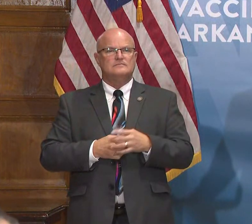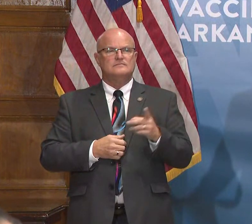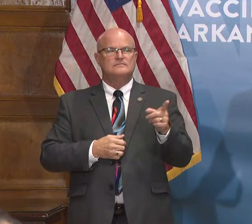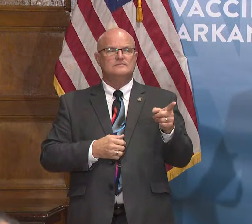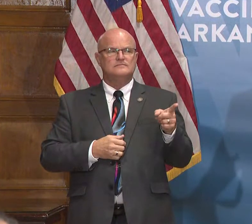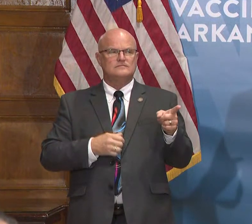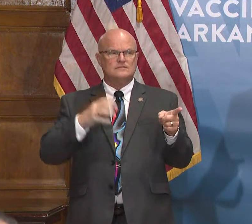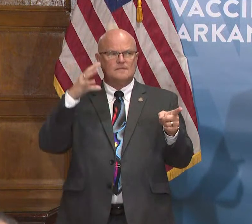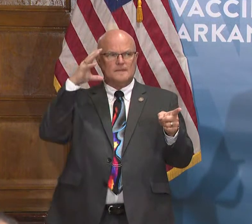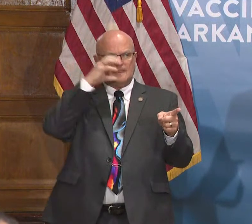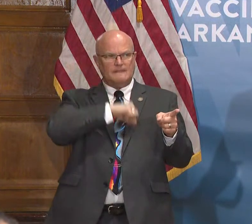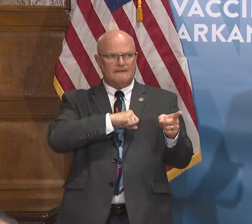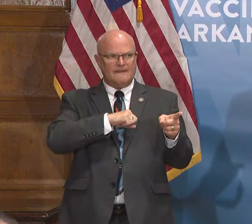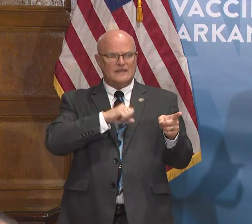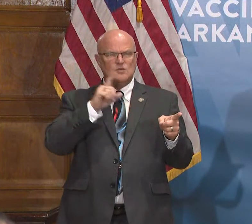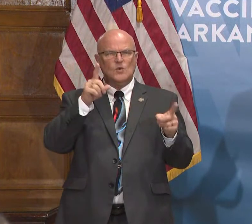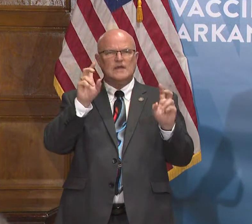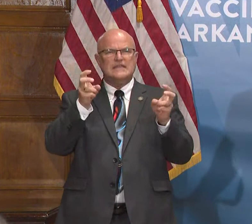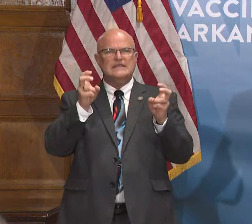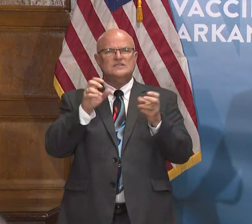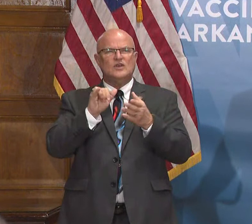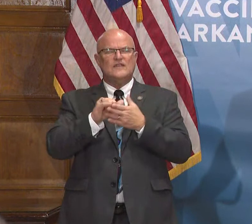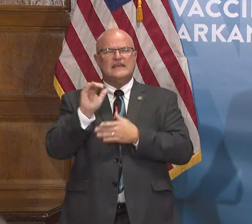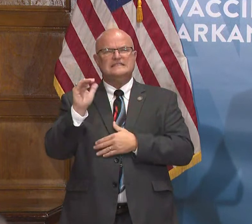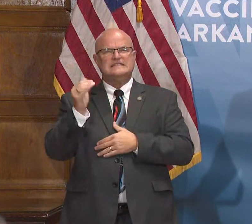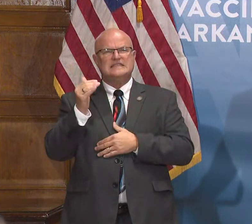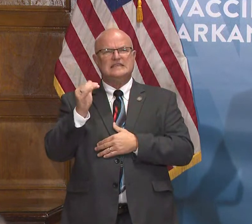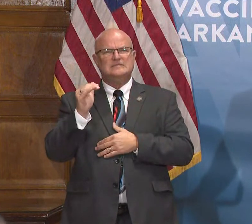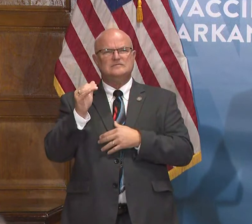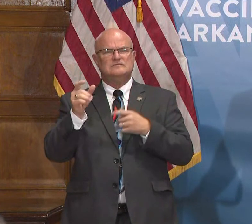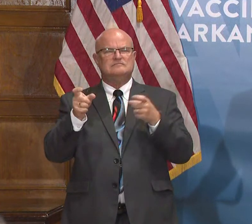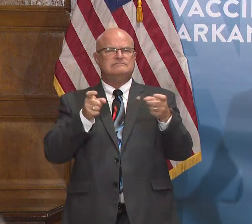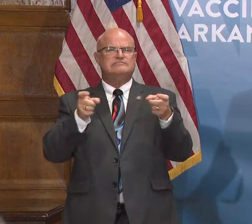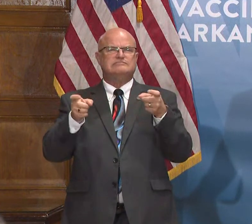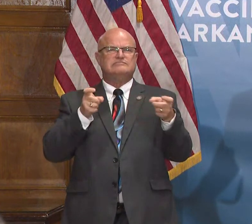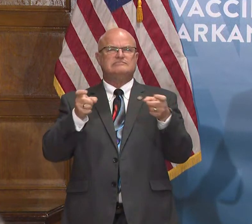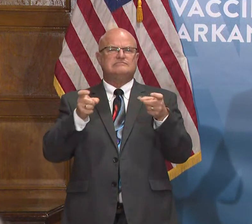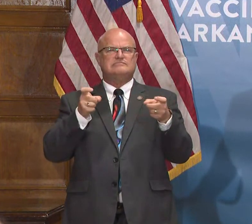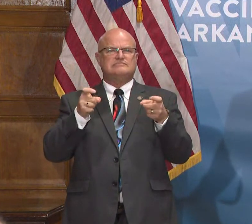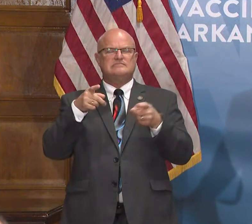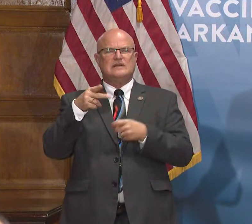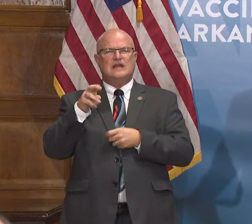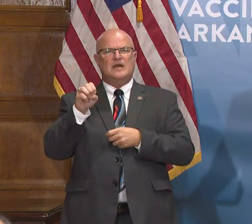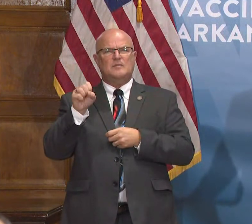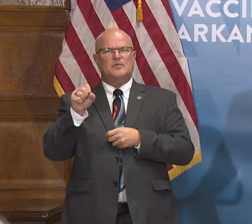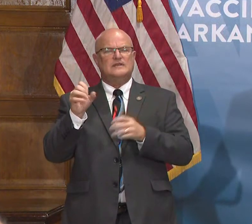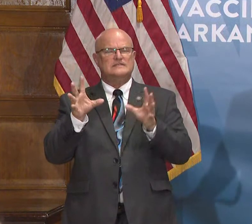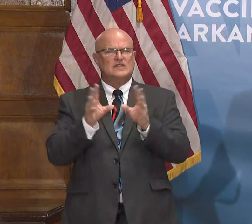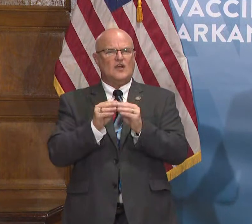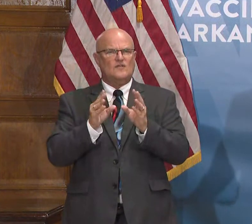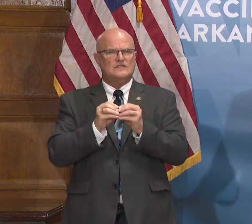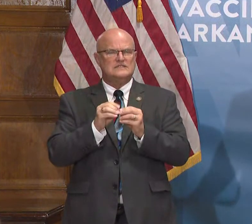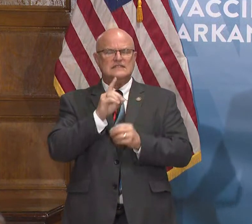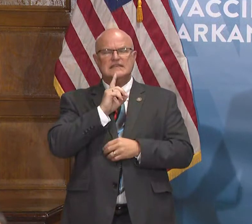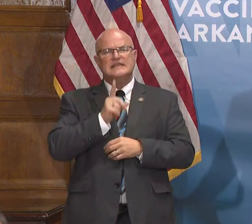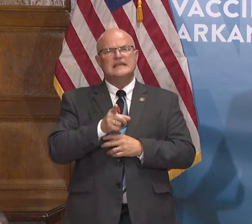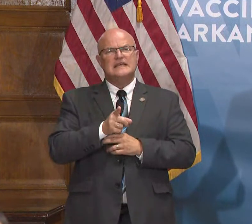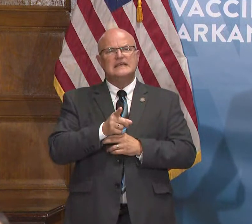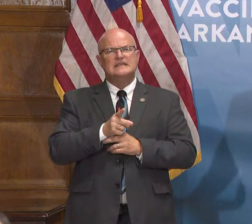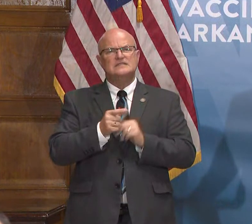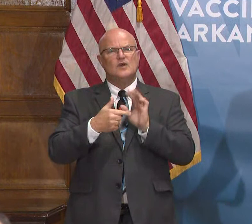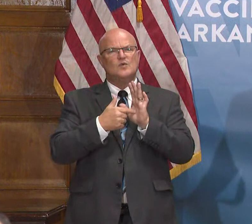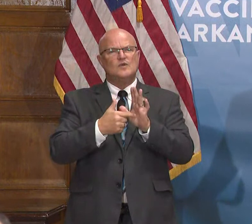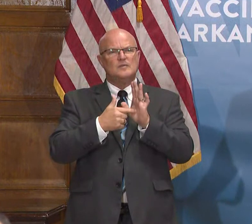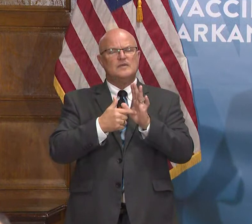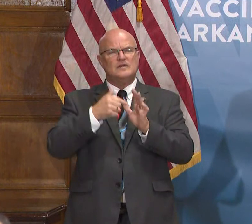I guess the one issue that seems to have dominated some press coverage is the fact that